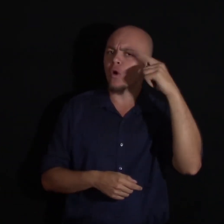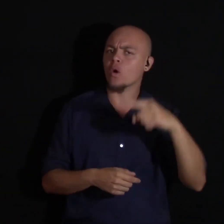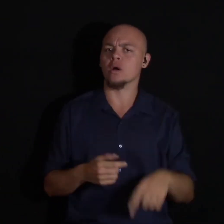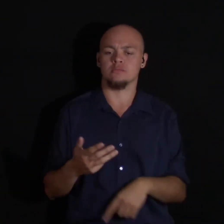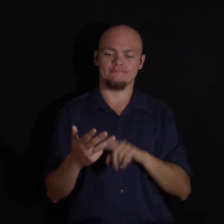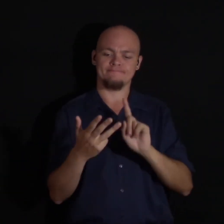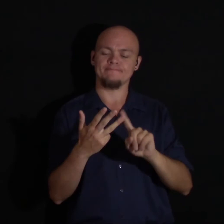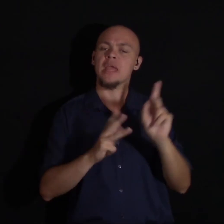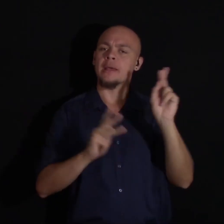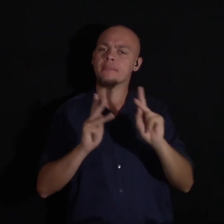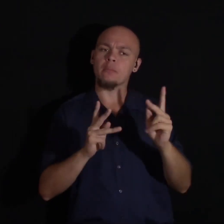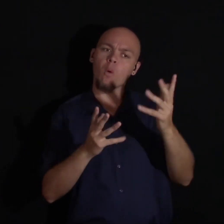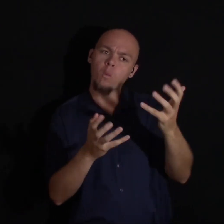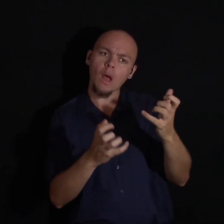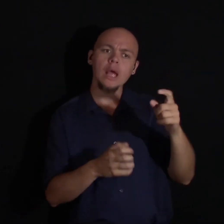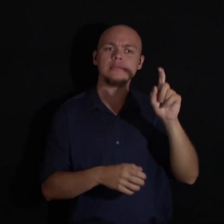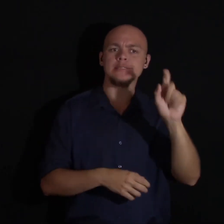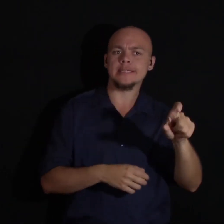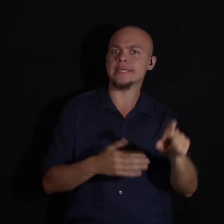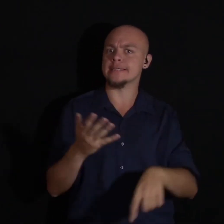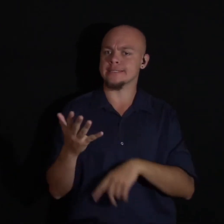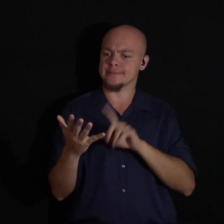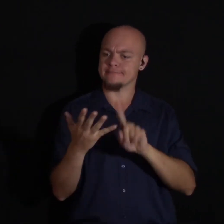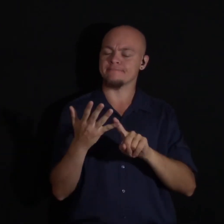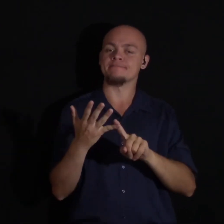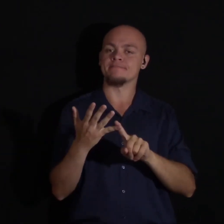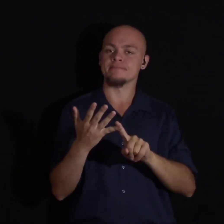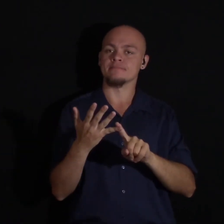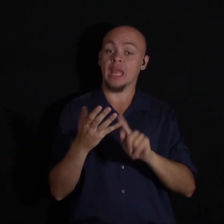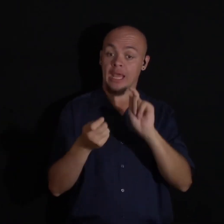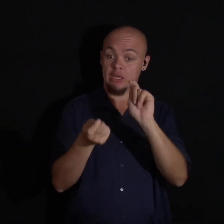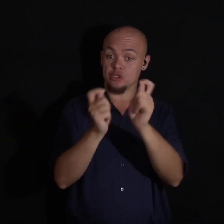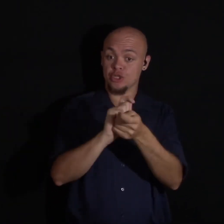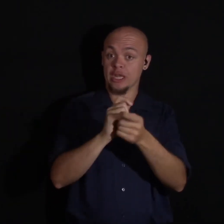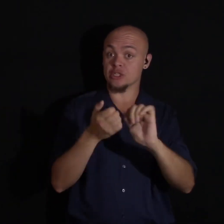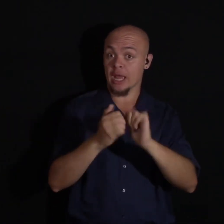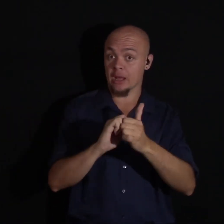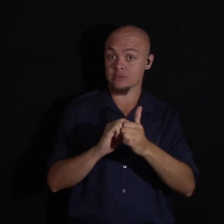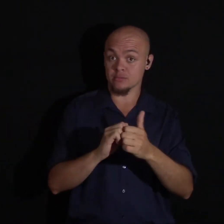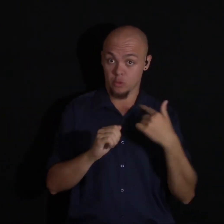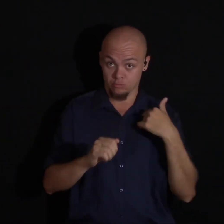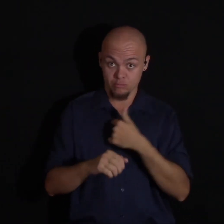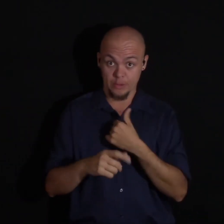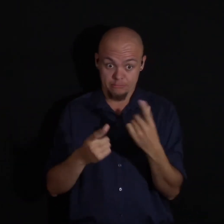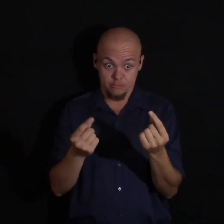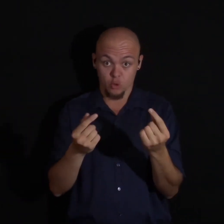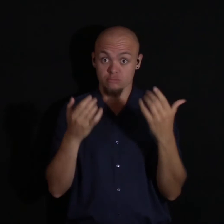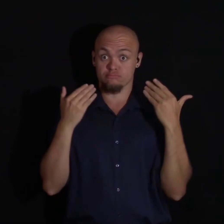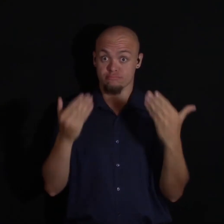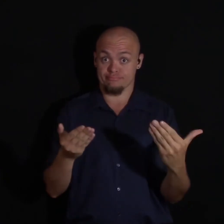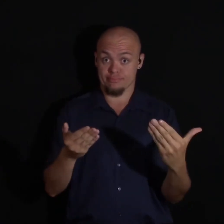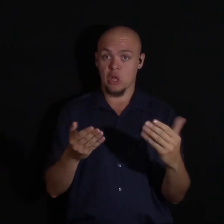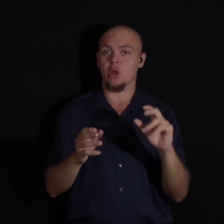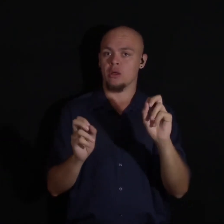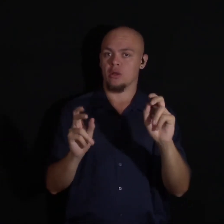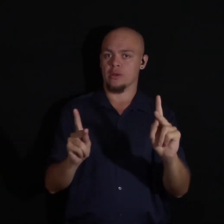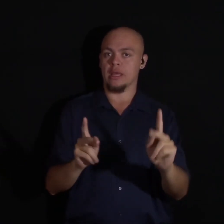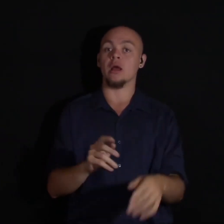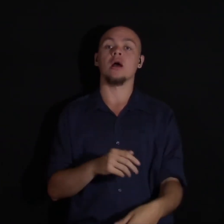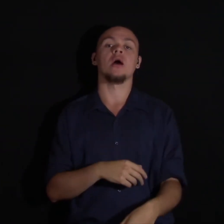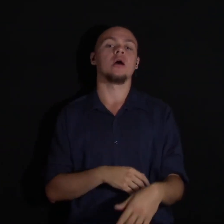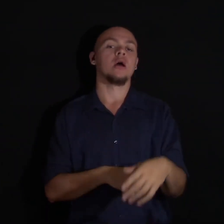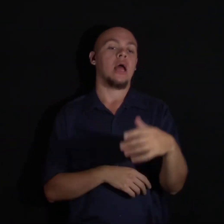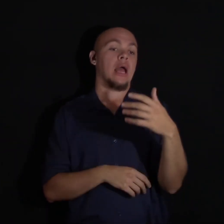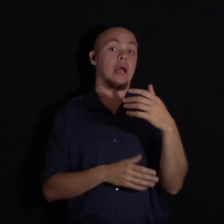those people want and need, and how they change as a result. Shall we do it? Yes. All right. Everybody, on the count of